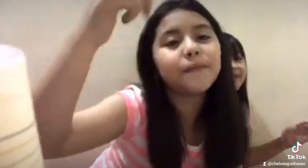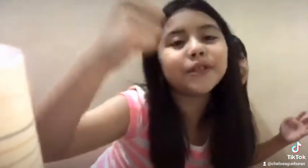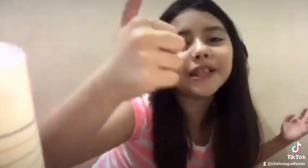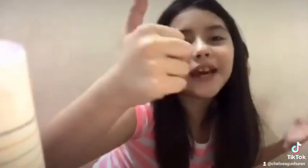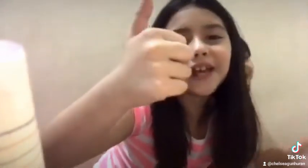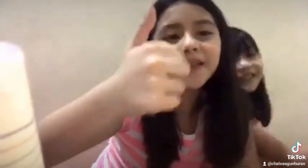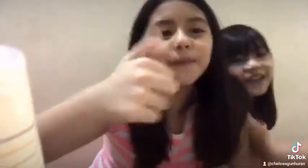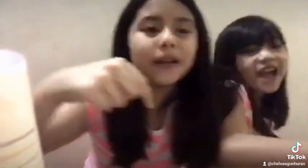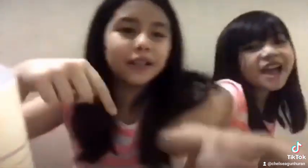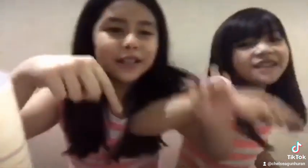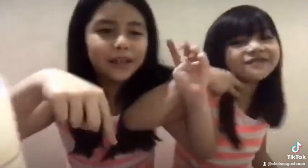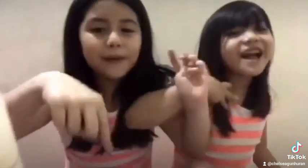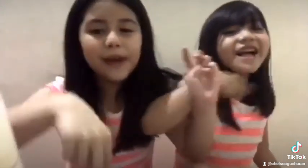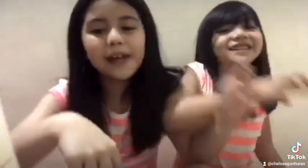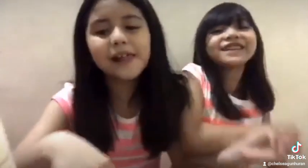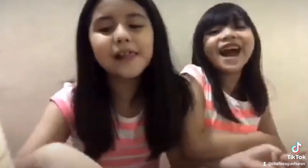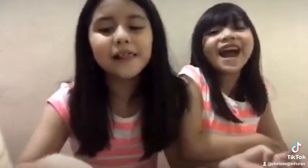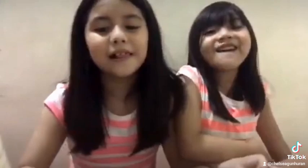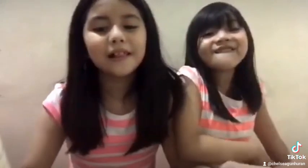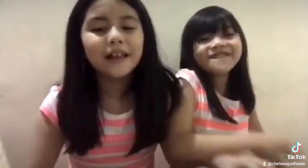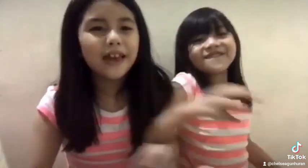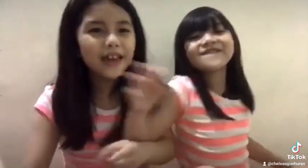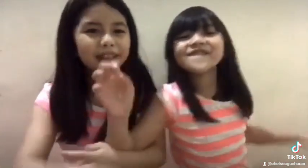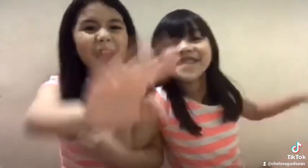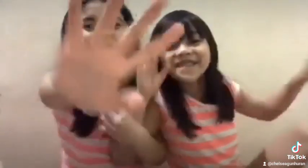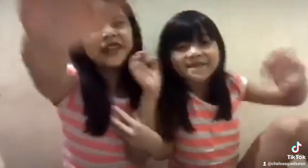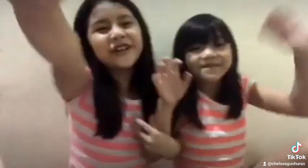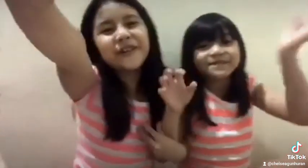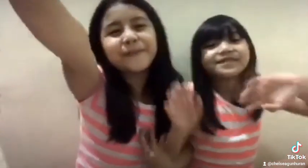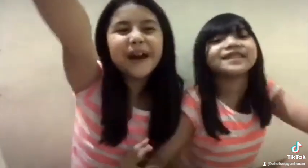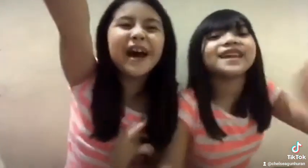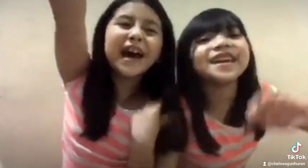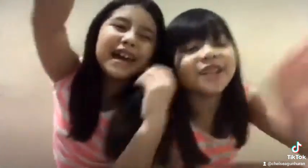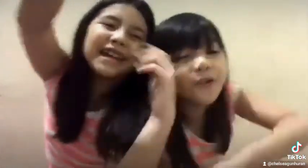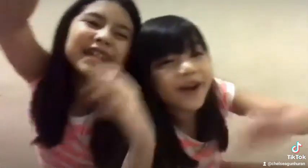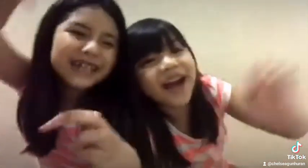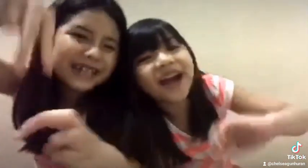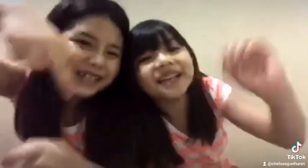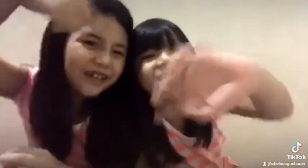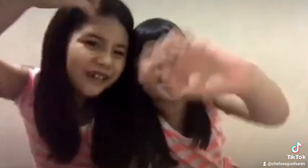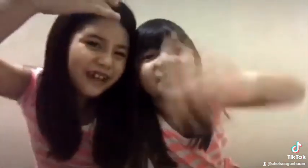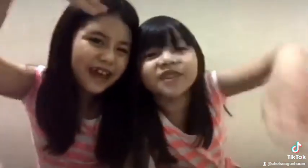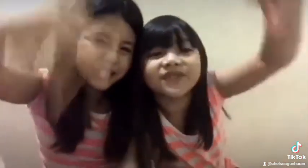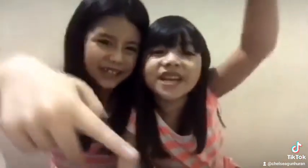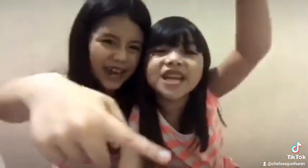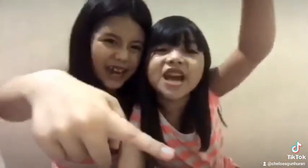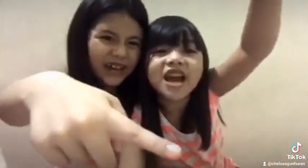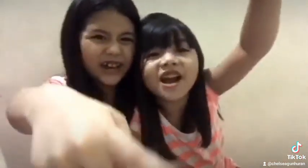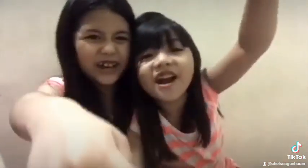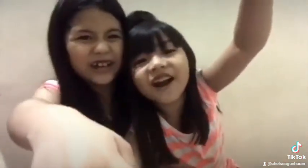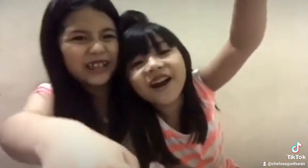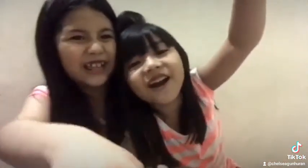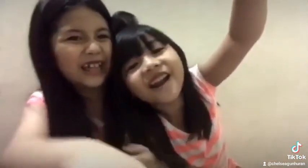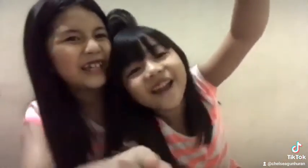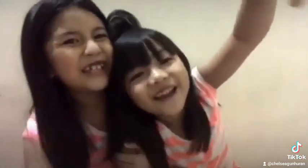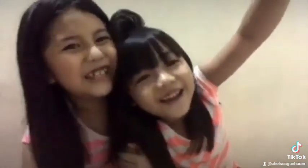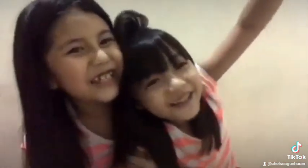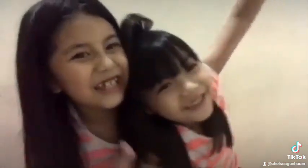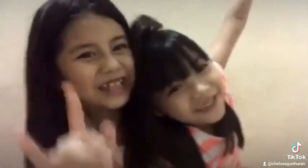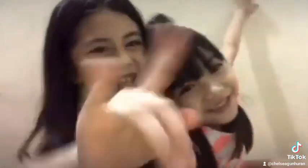put a like and button in the bell, and thank you, bye, see you the video, see you in the next